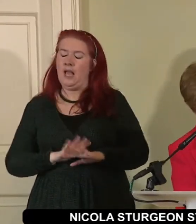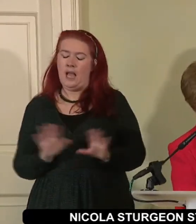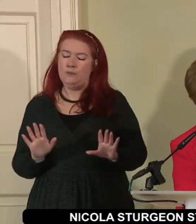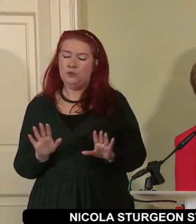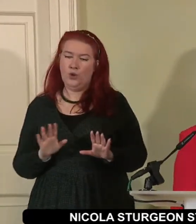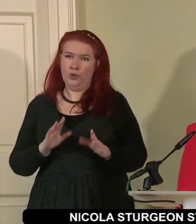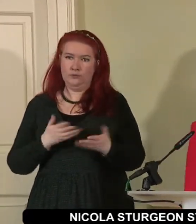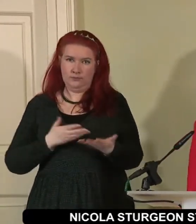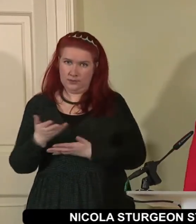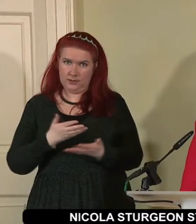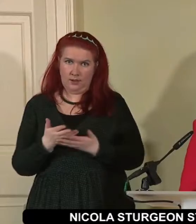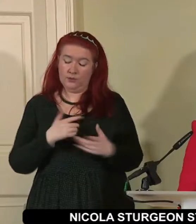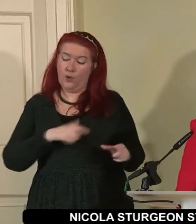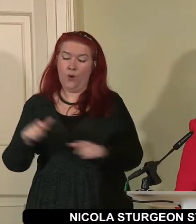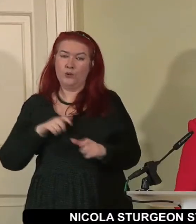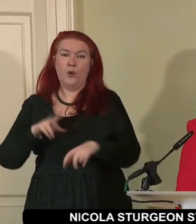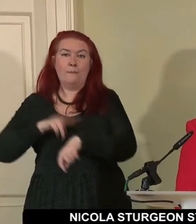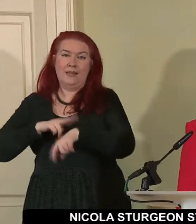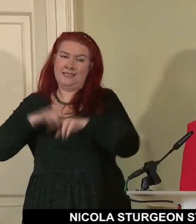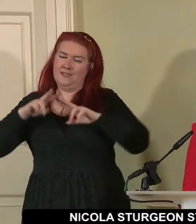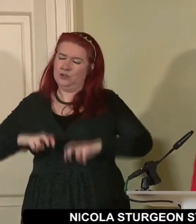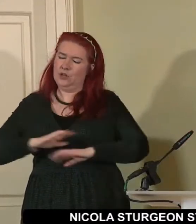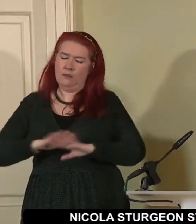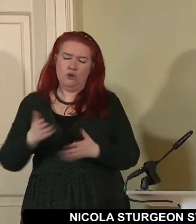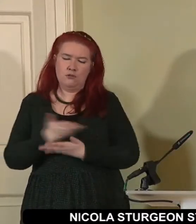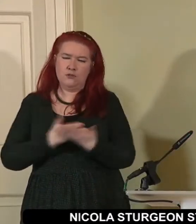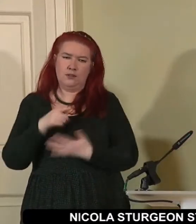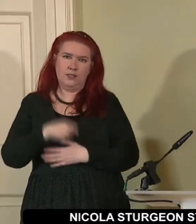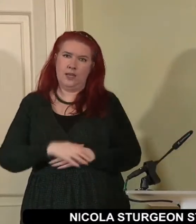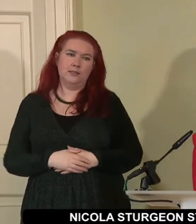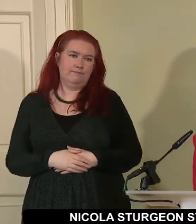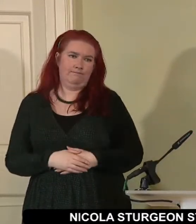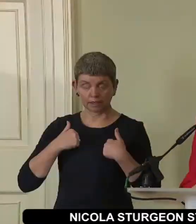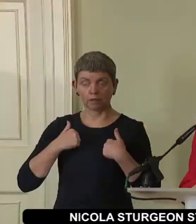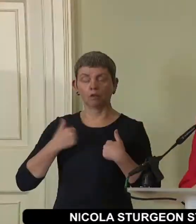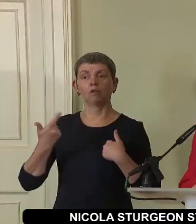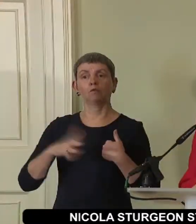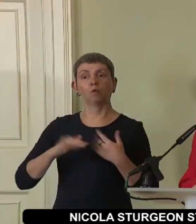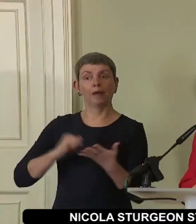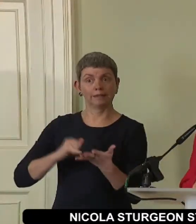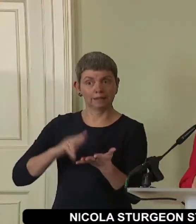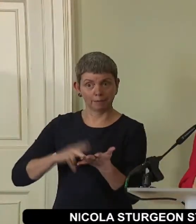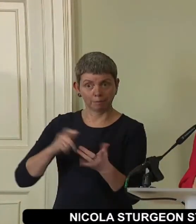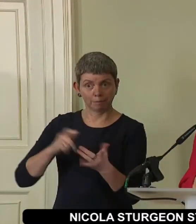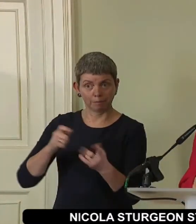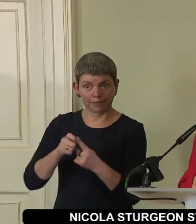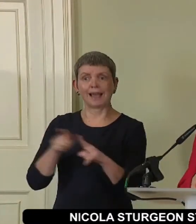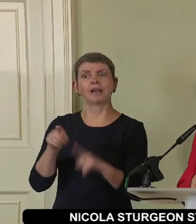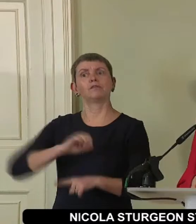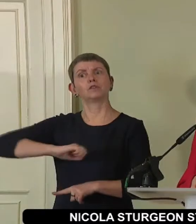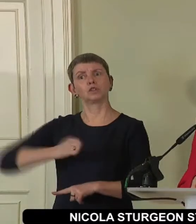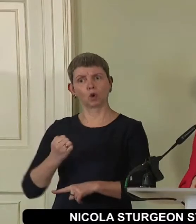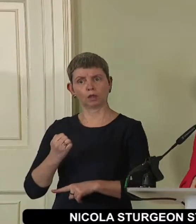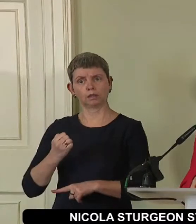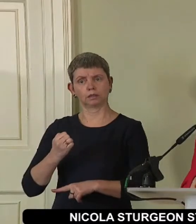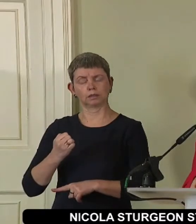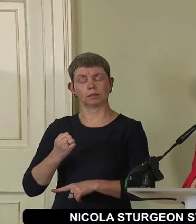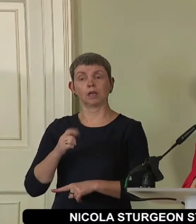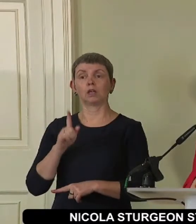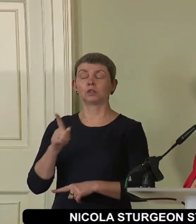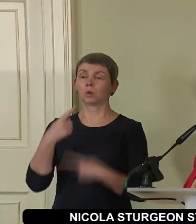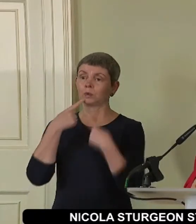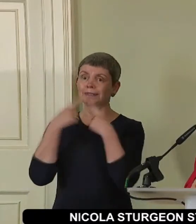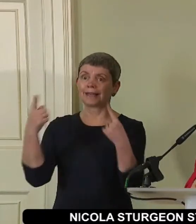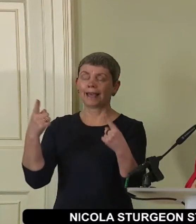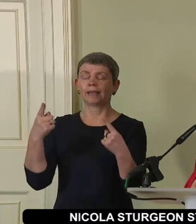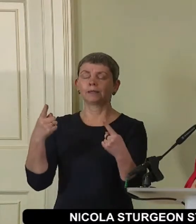not going to discuss an ongoing police investigation. I wouldn't do that on any issue, and I'm not going to do it now. And so today I am announcing my